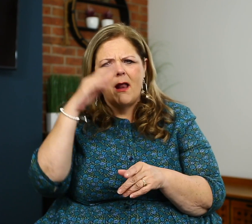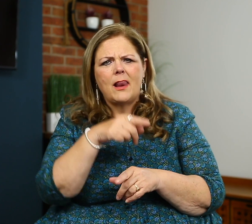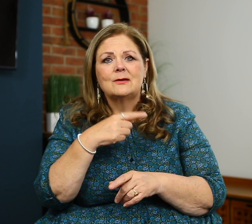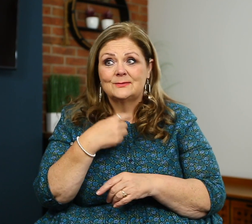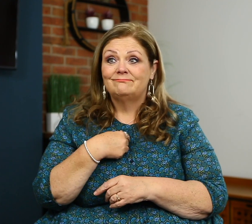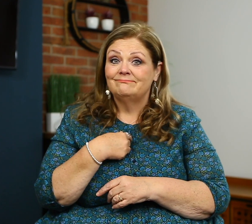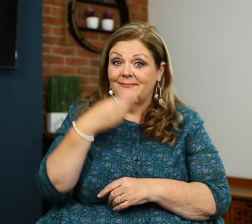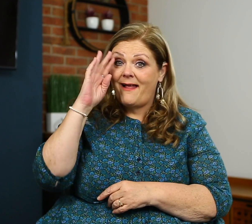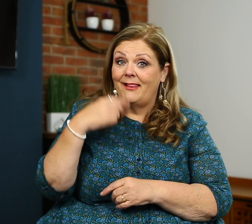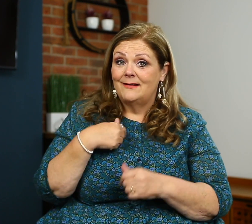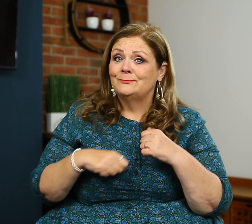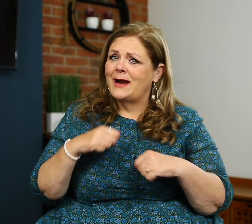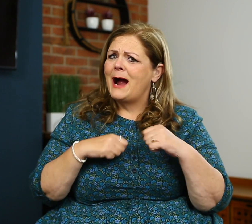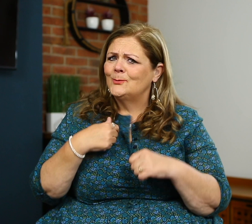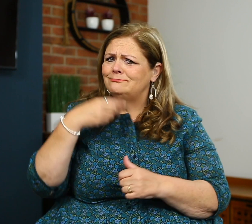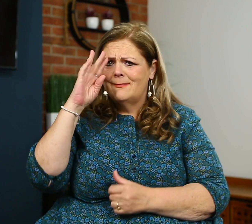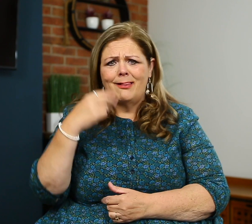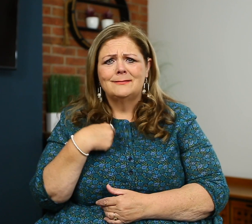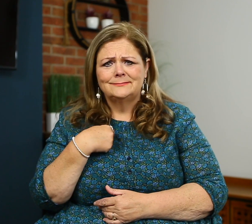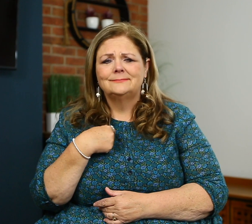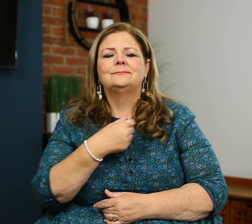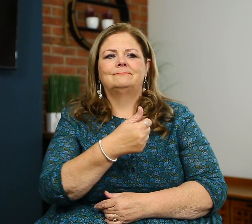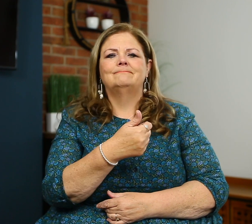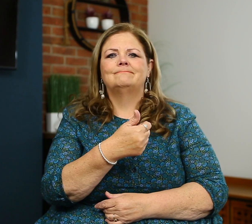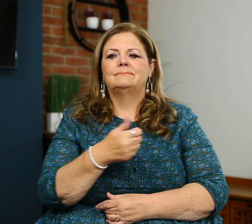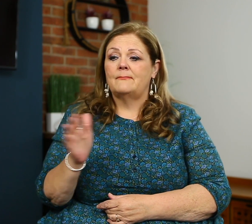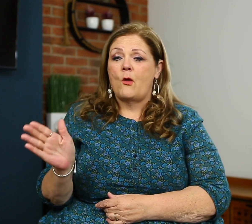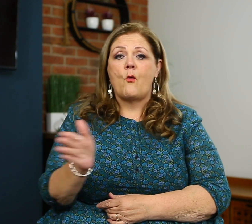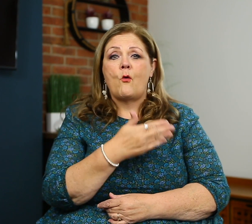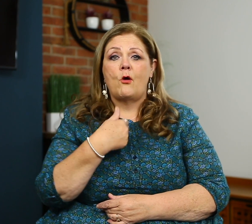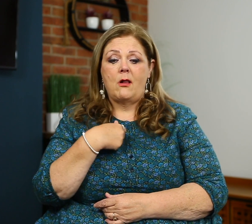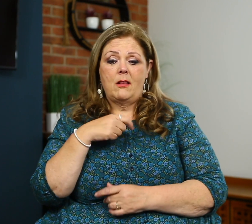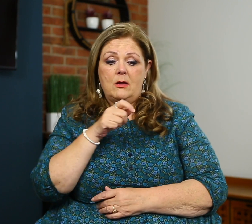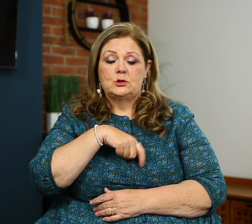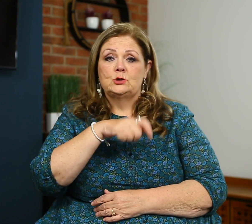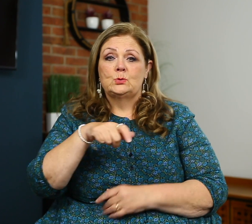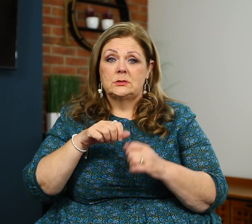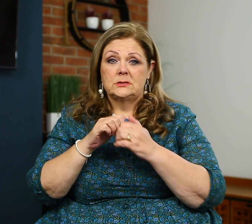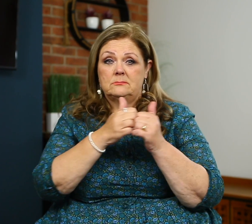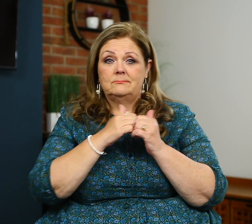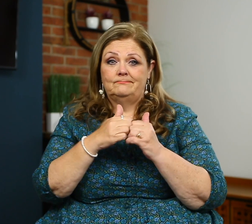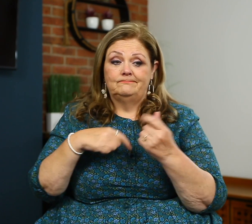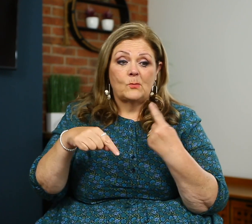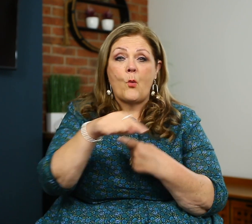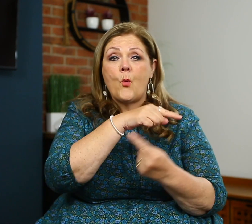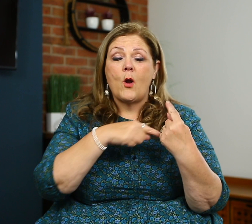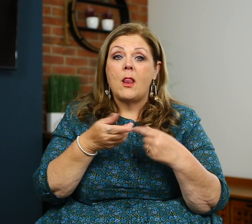oh, absolutely, I'm proud to be Irish. All the other students on the course were actually from